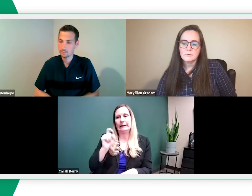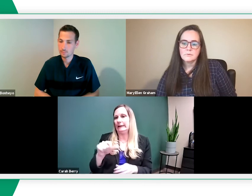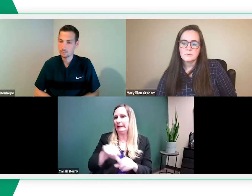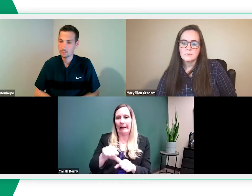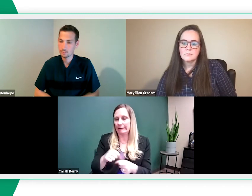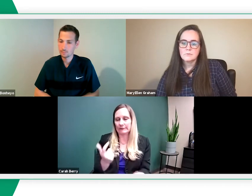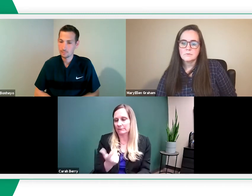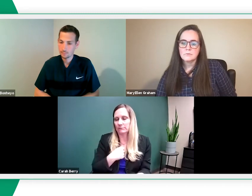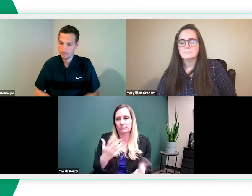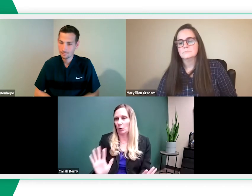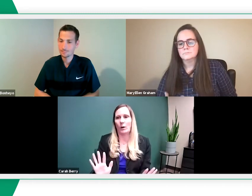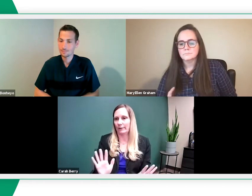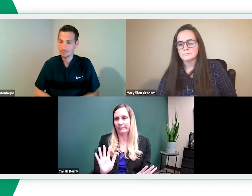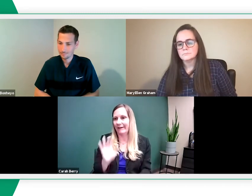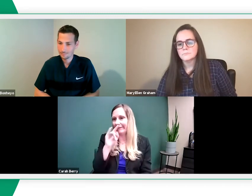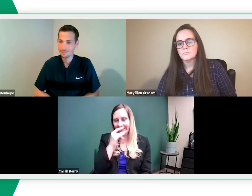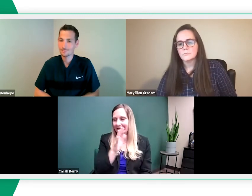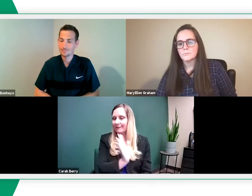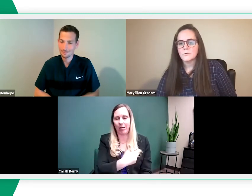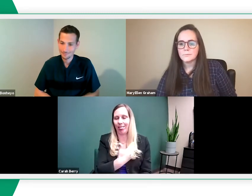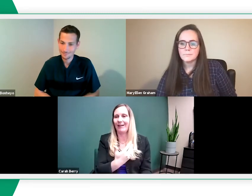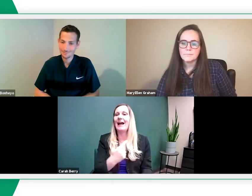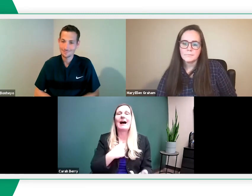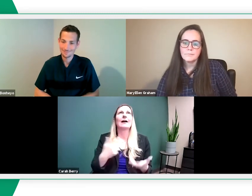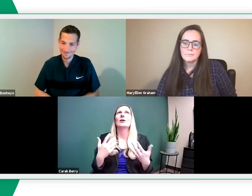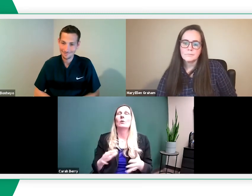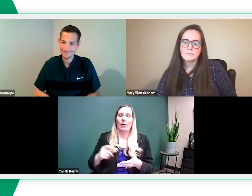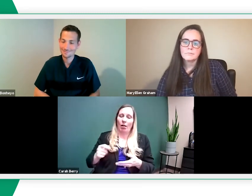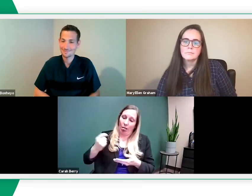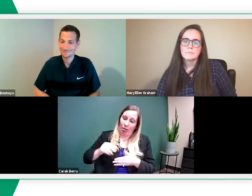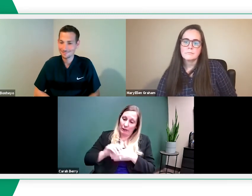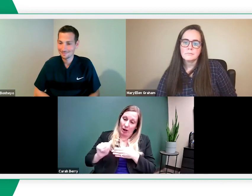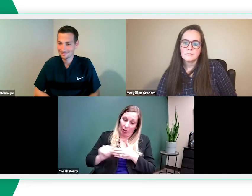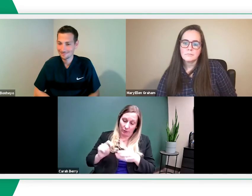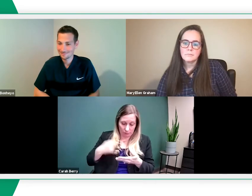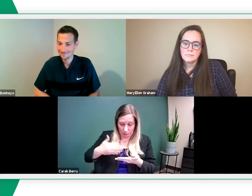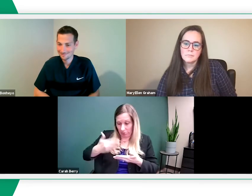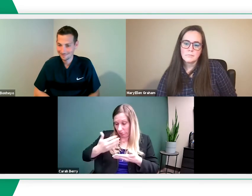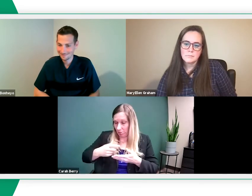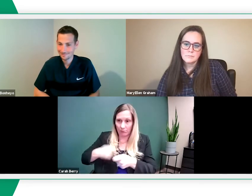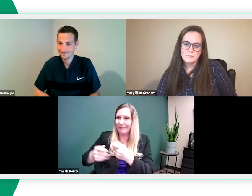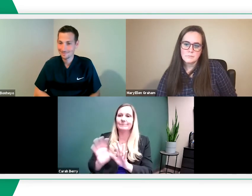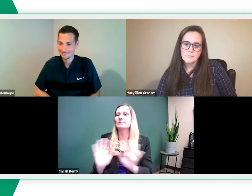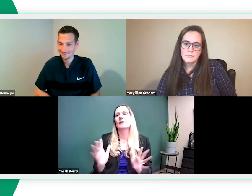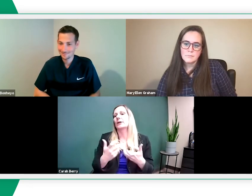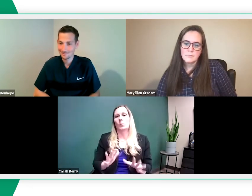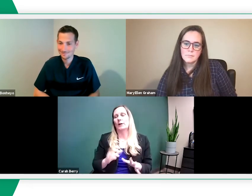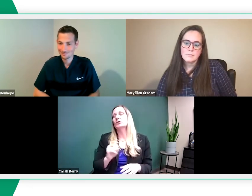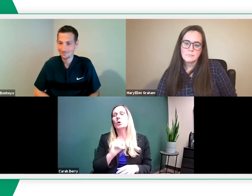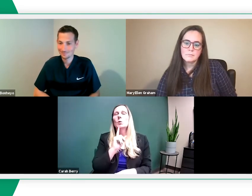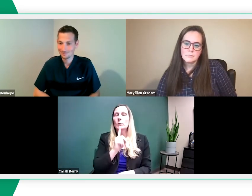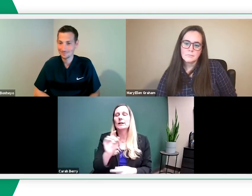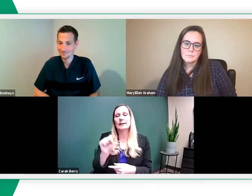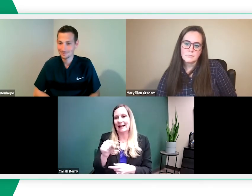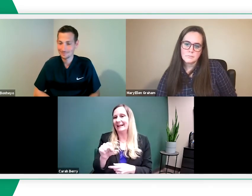go into a store every time I need gas or something like that. I wouldn't do that. I mean, I have kids, so I would go through my